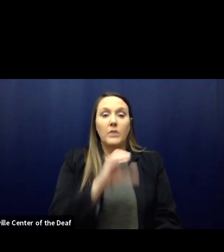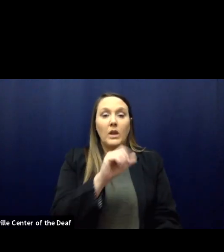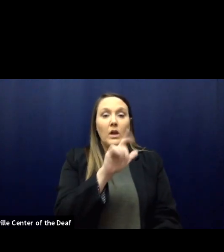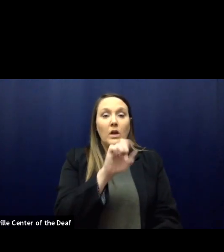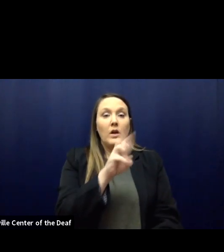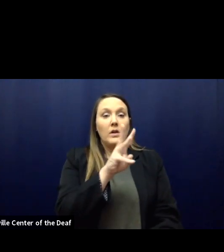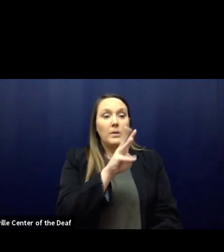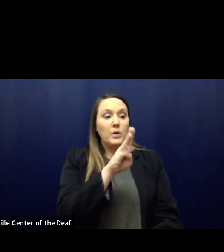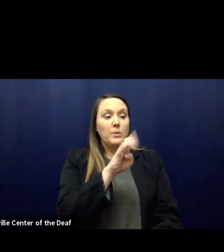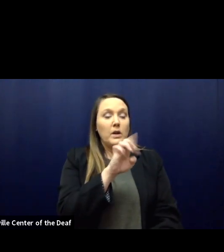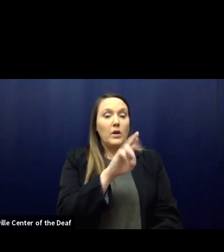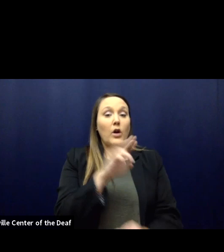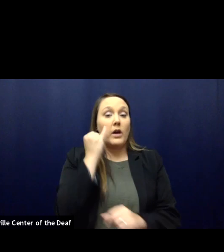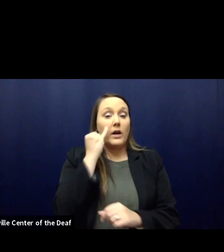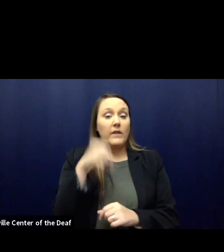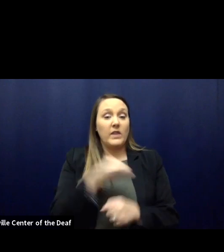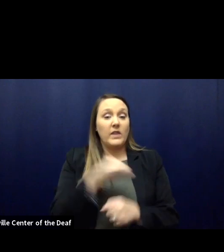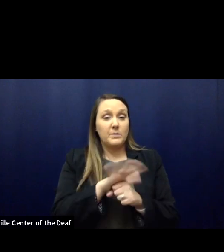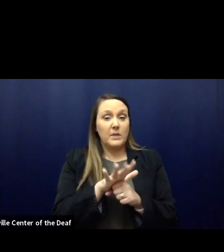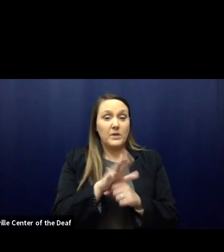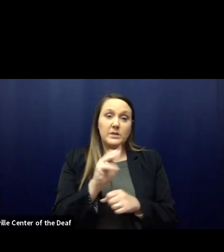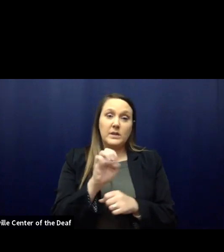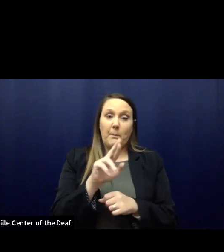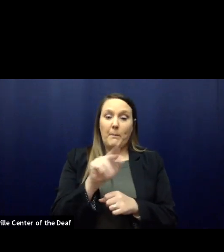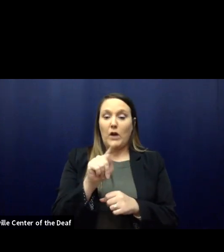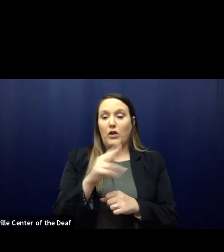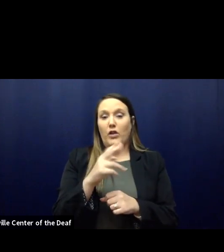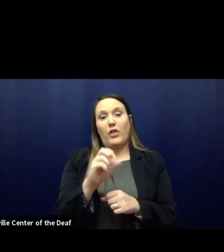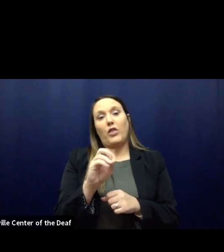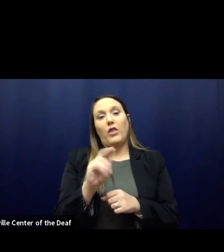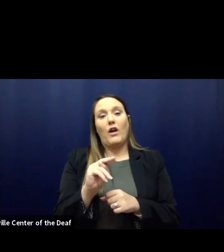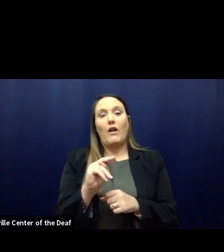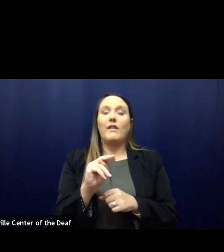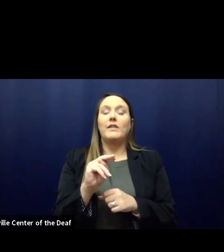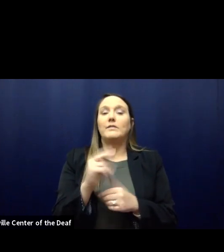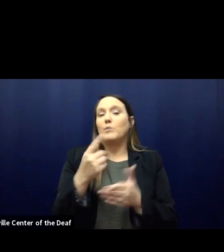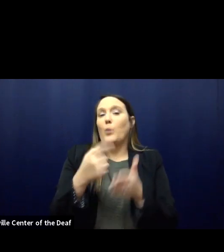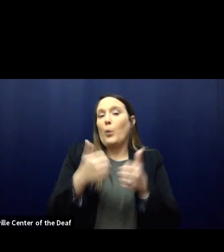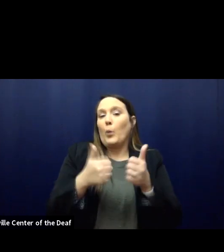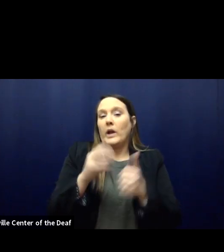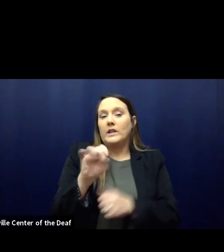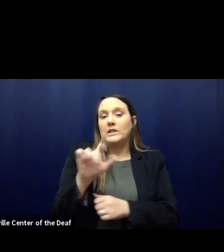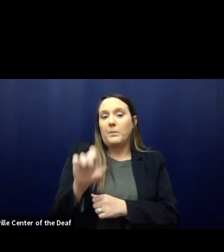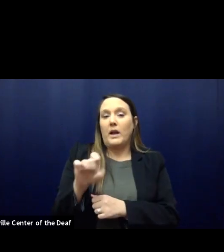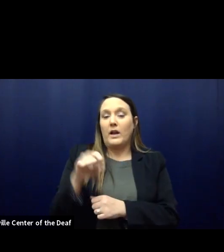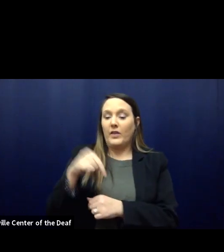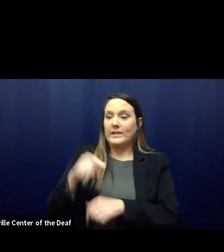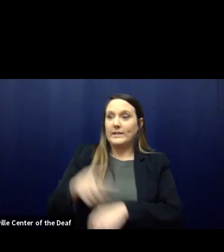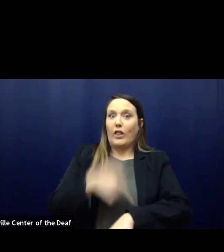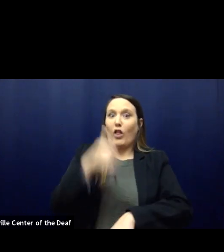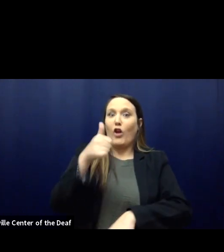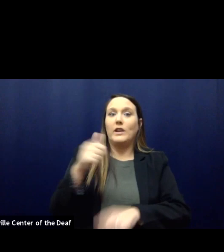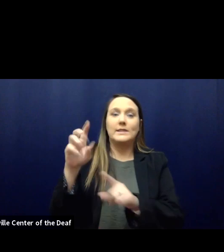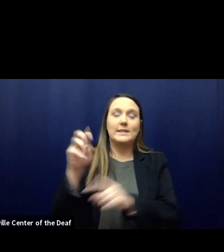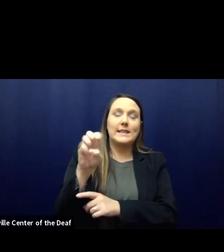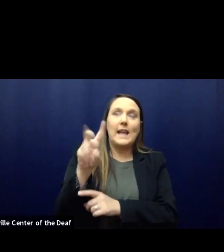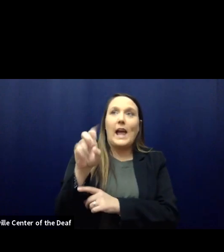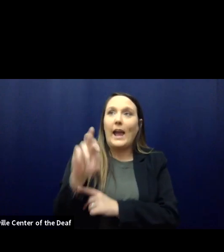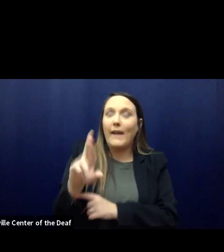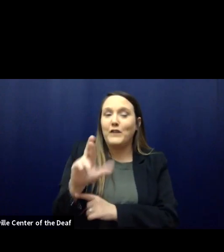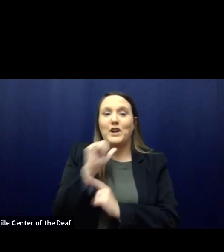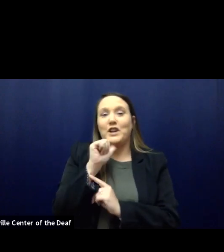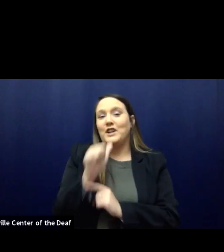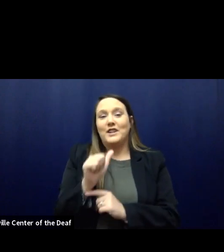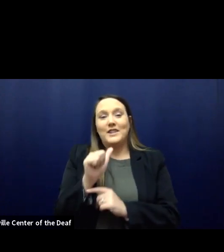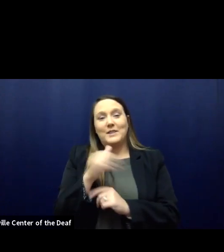WBR, if this pandemic were a marathon, what mile would you say we're on? This is the longest marathon ever, is my first